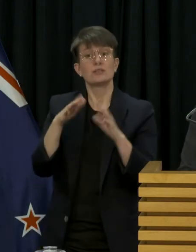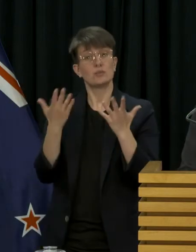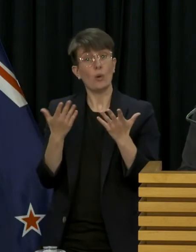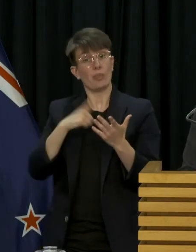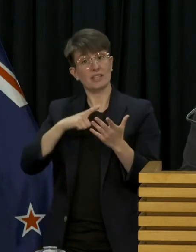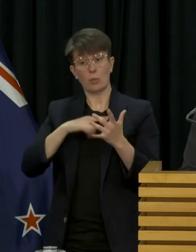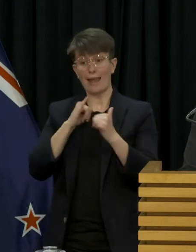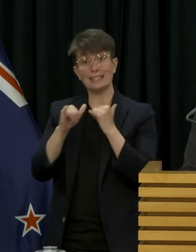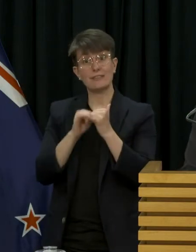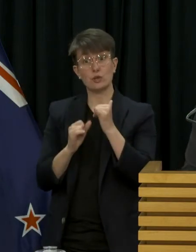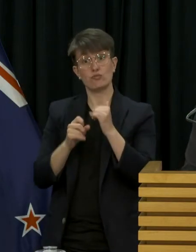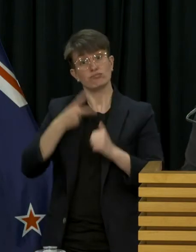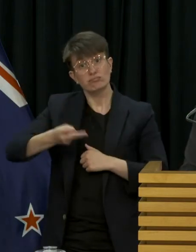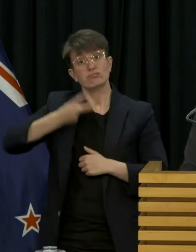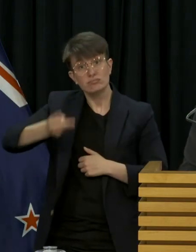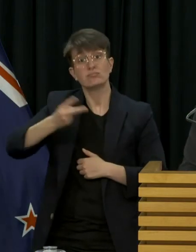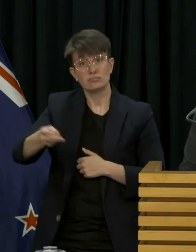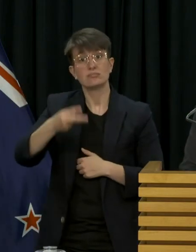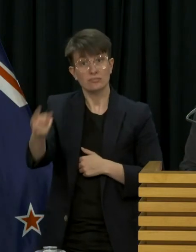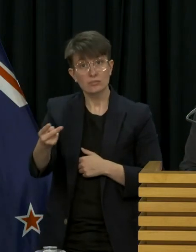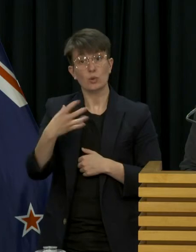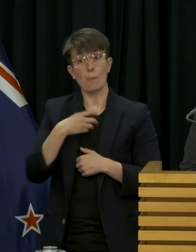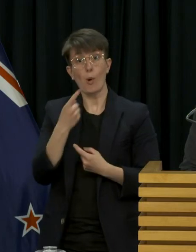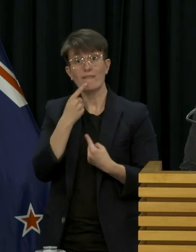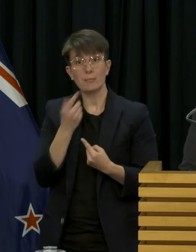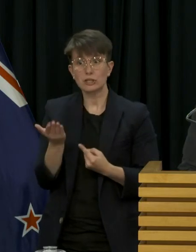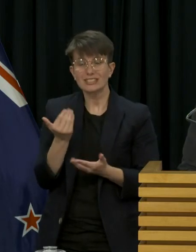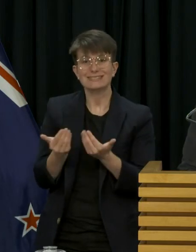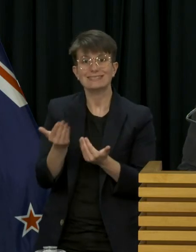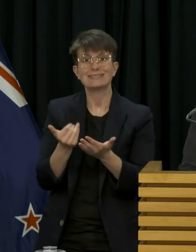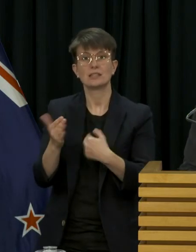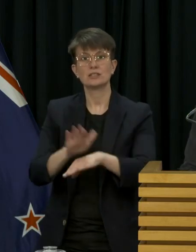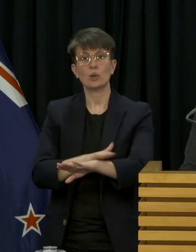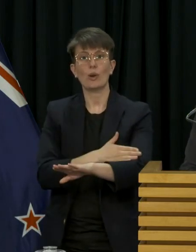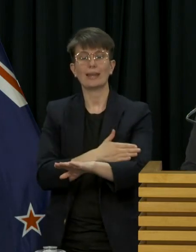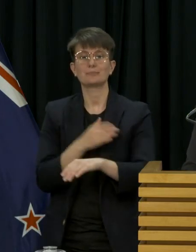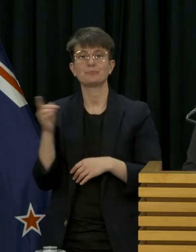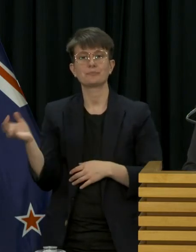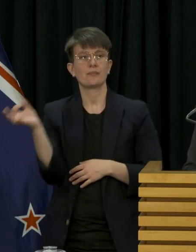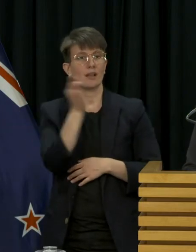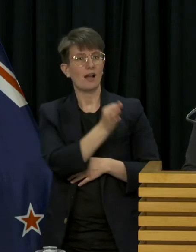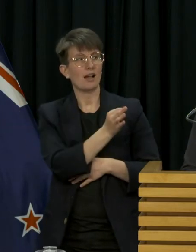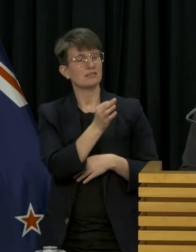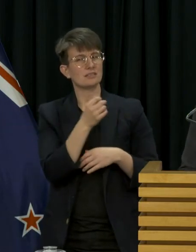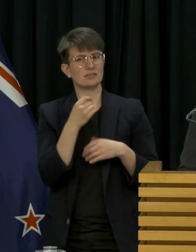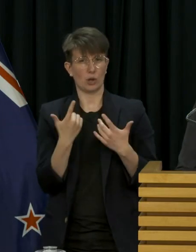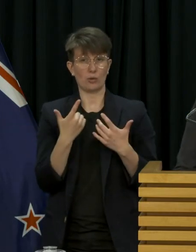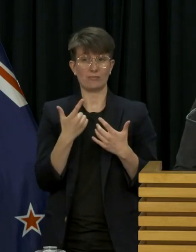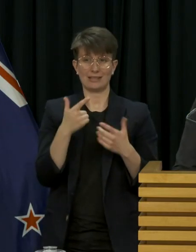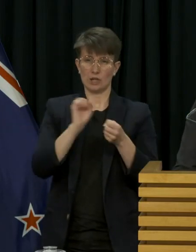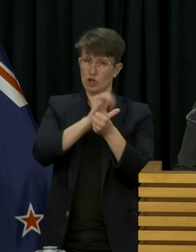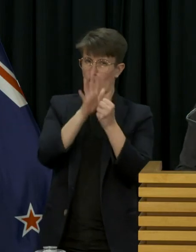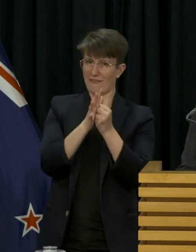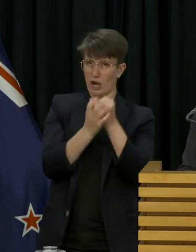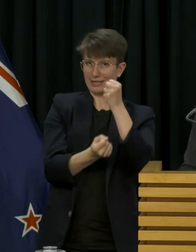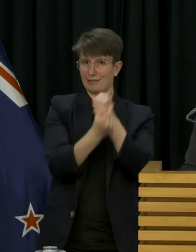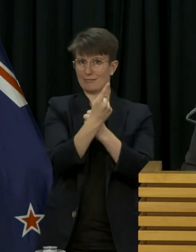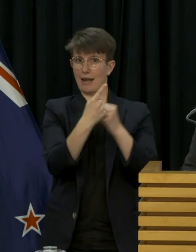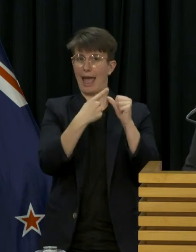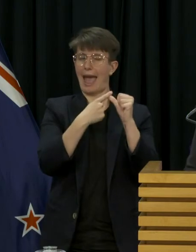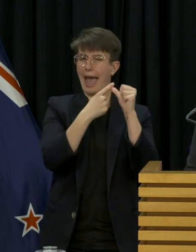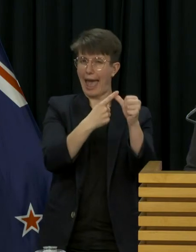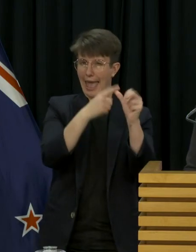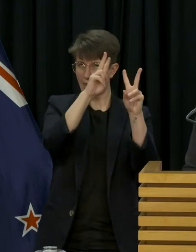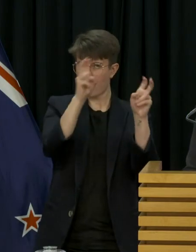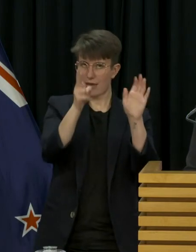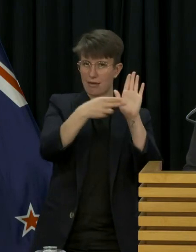Yeah. I'll let you finish. Epidemiological link with case A and case D yet? No, things are progressing. Obviously, there's